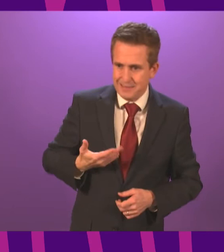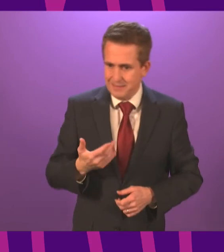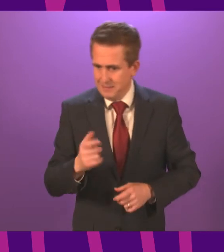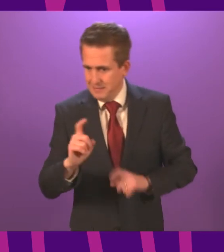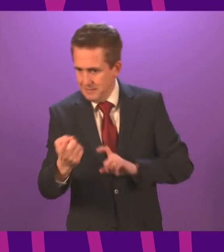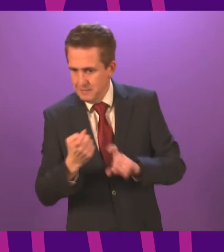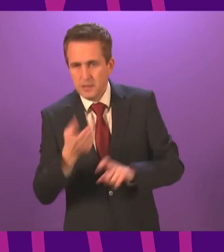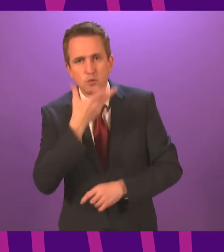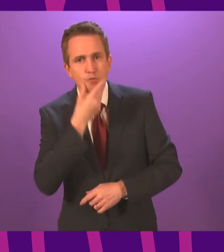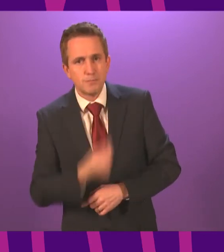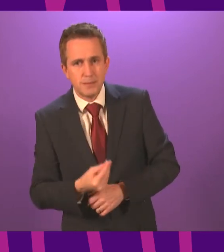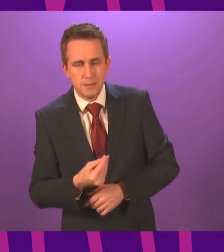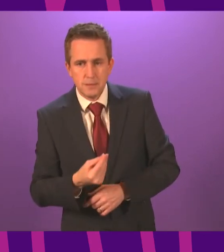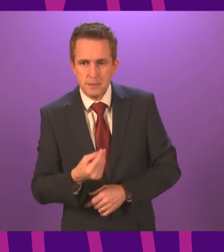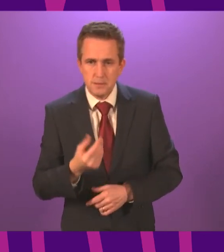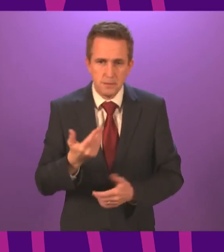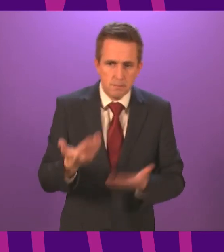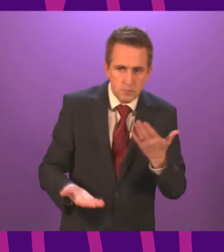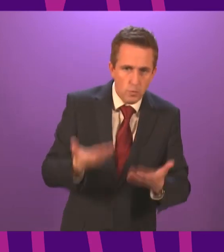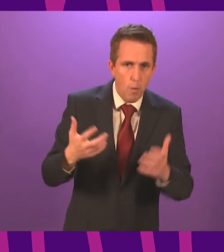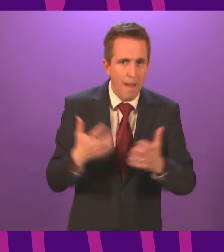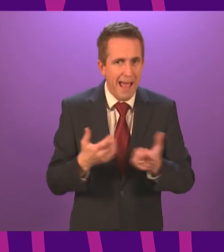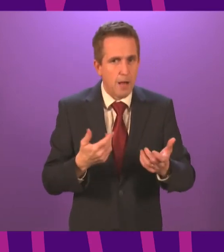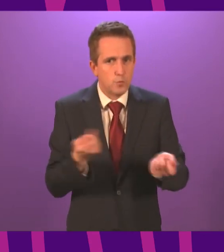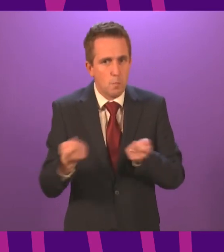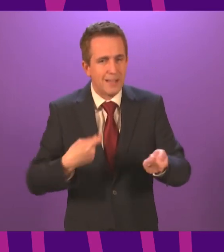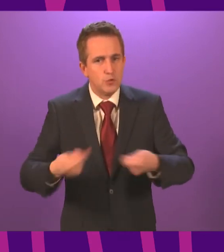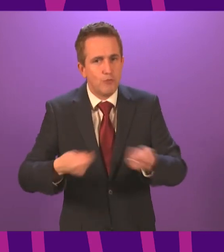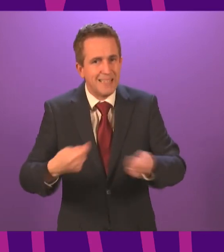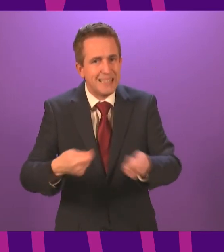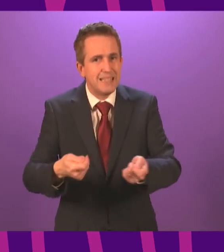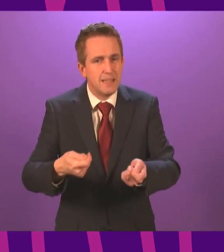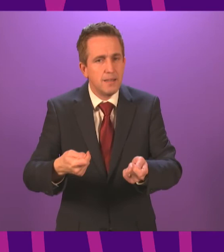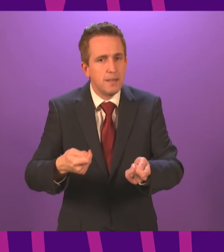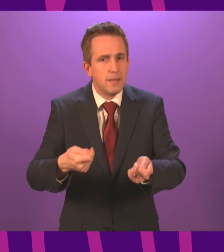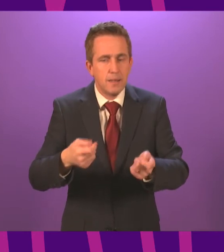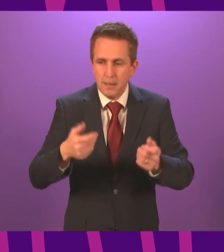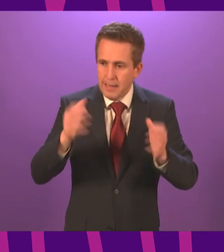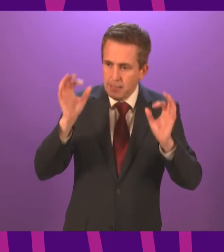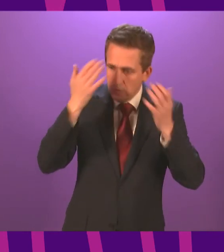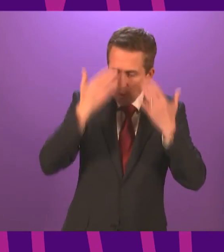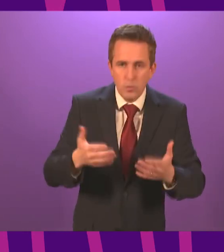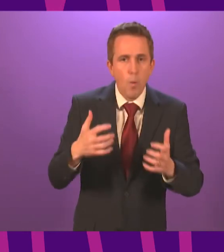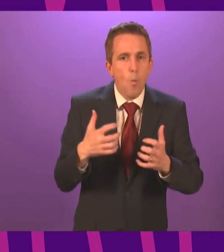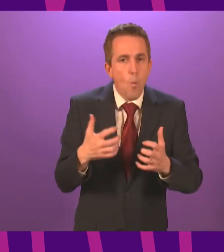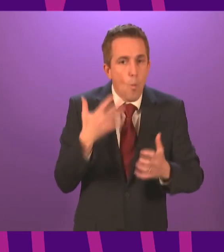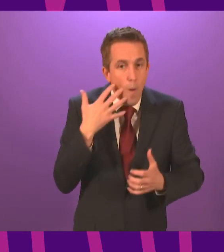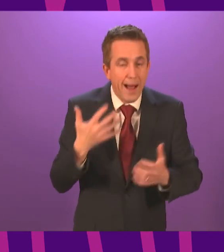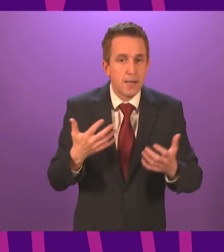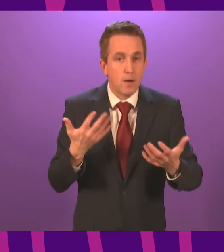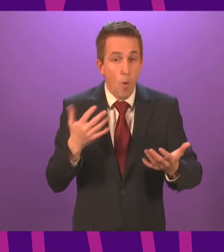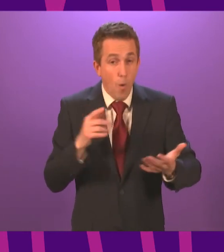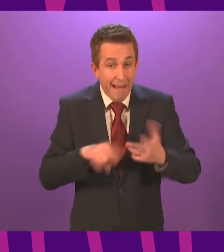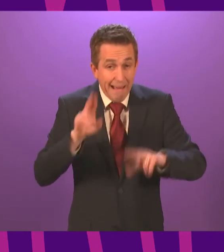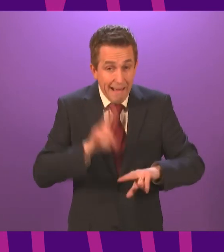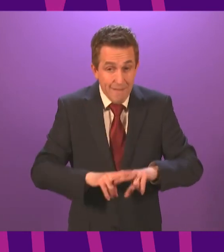period facing closure or restrictive trading with no guarantee of when or even if the SNP will